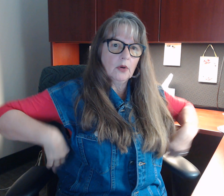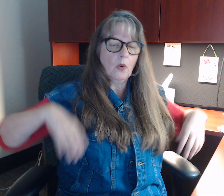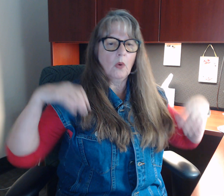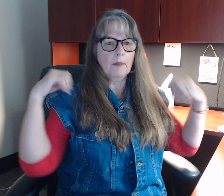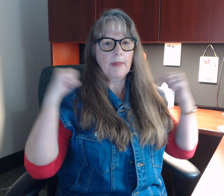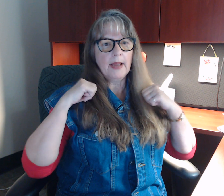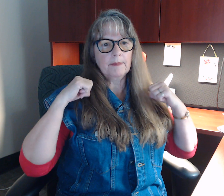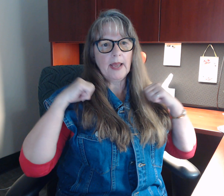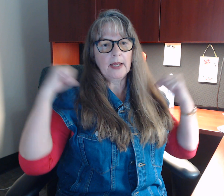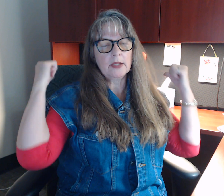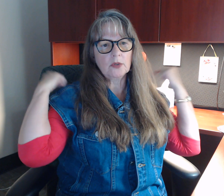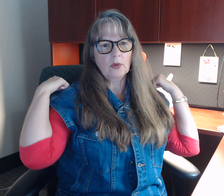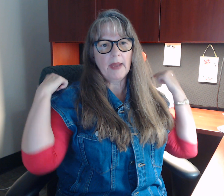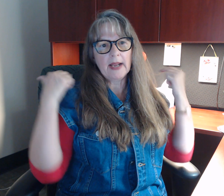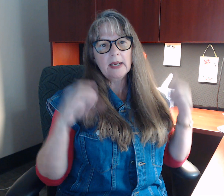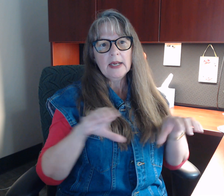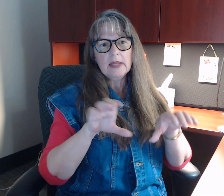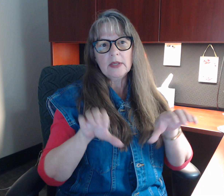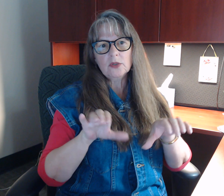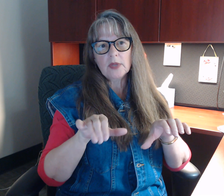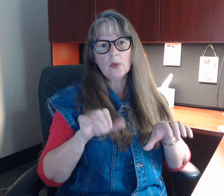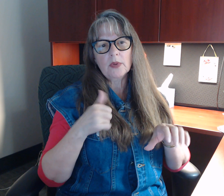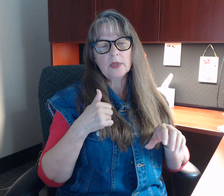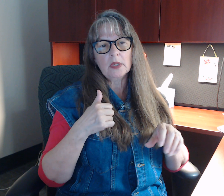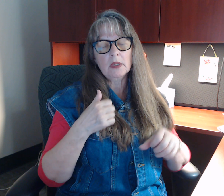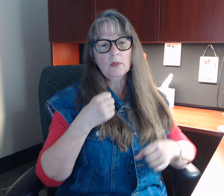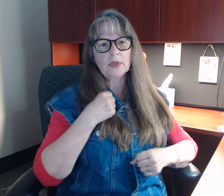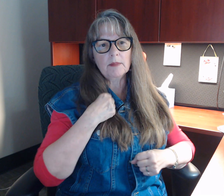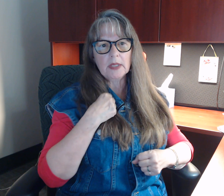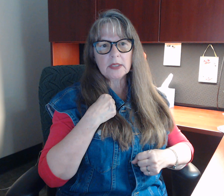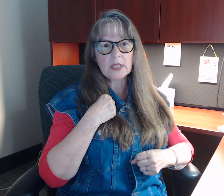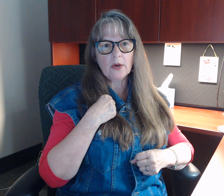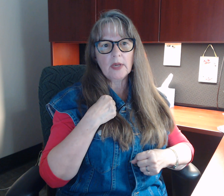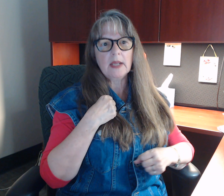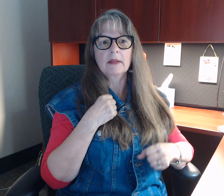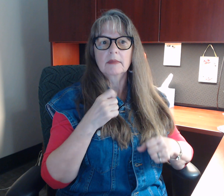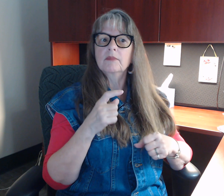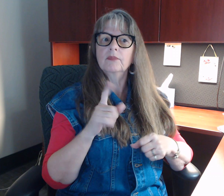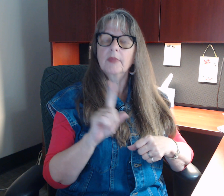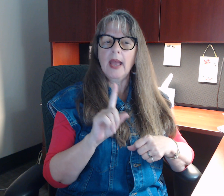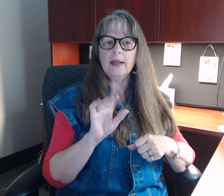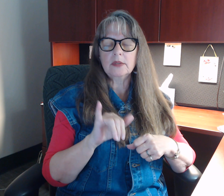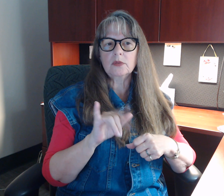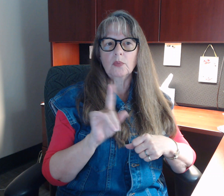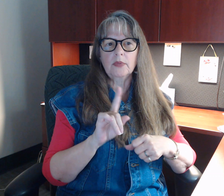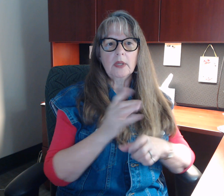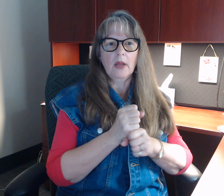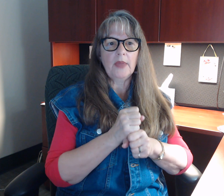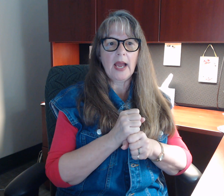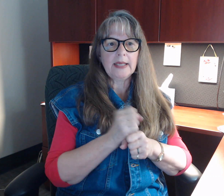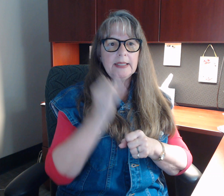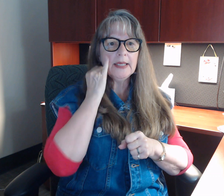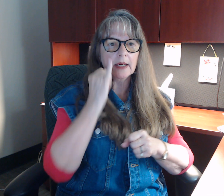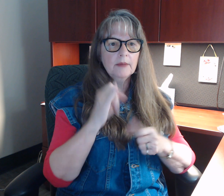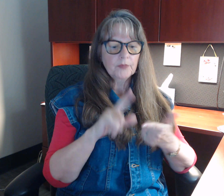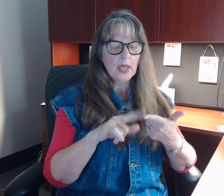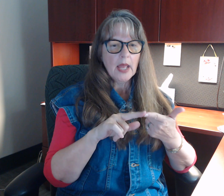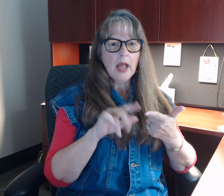or a backpack and it's on your back, and they do that with the military, and that's where they got the idea. And